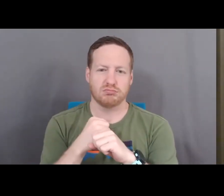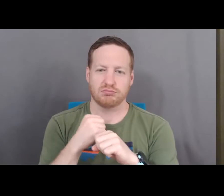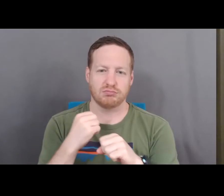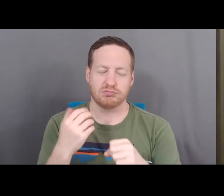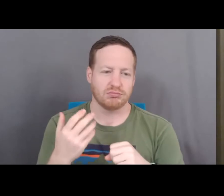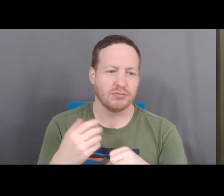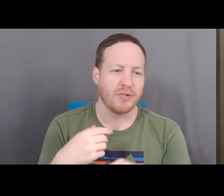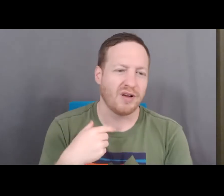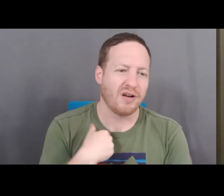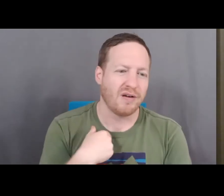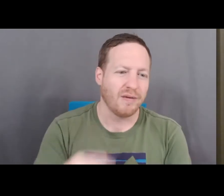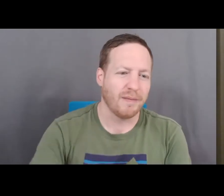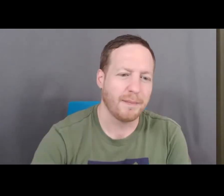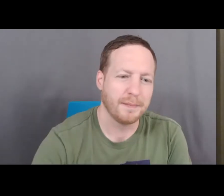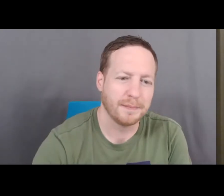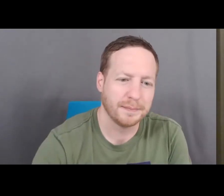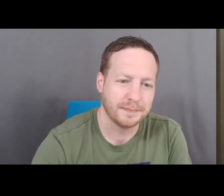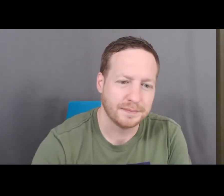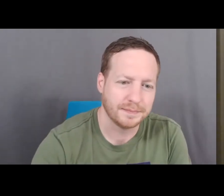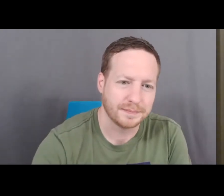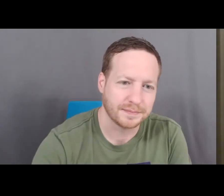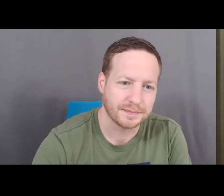make it very short. Basically,